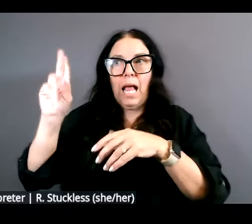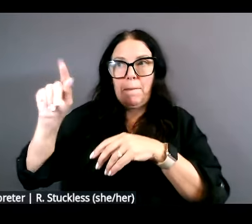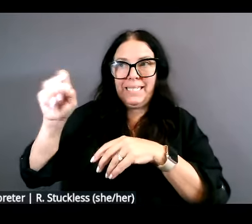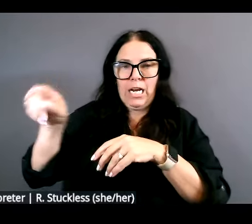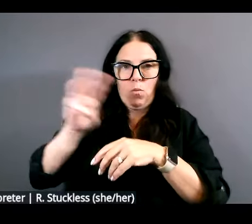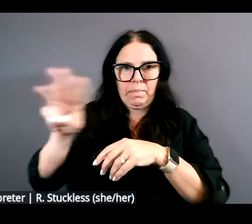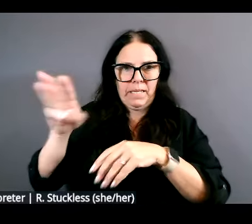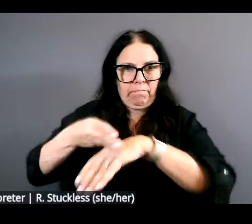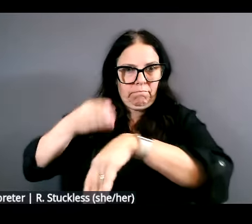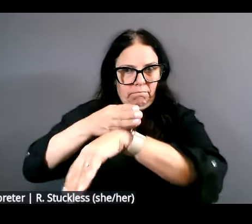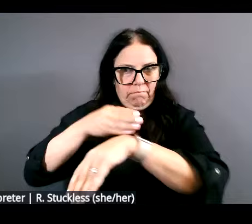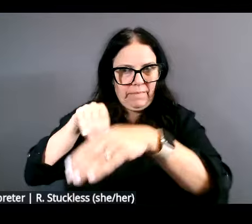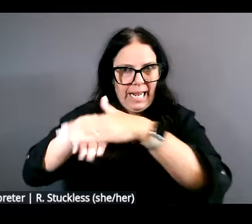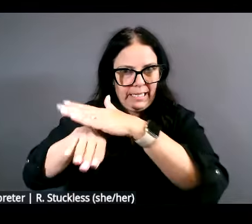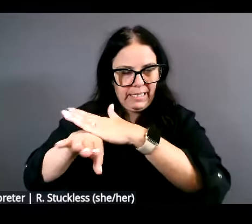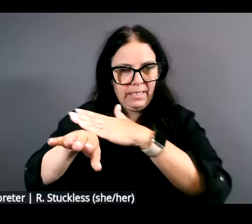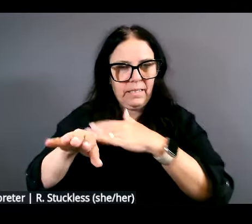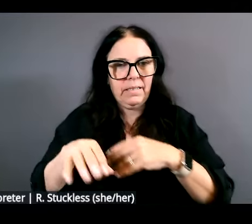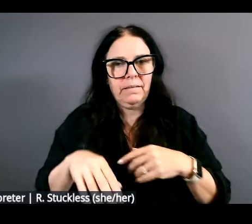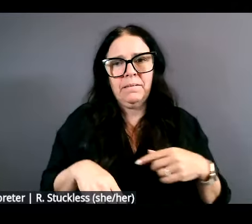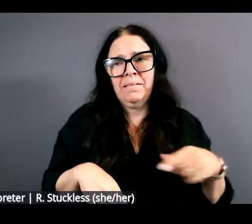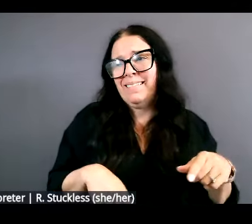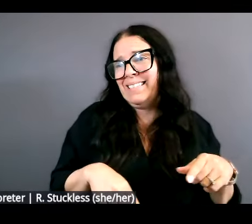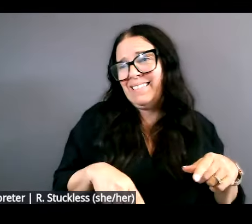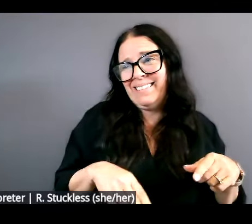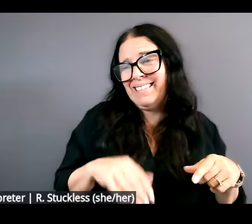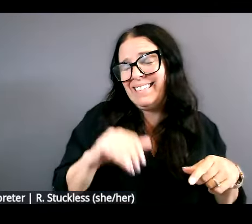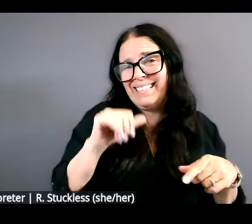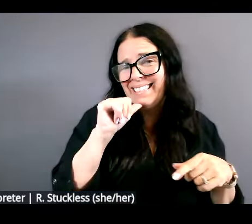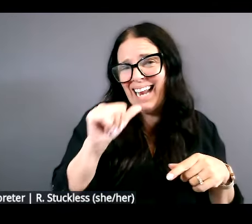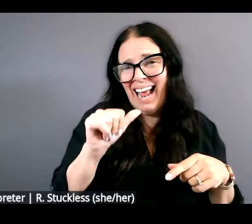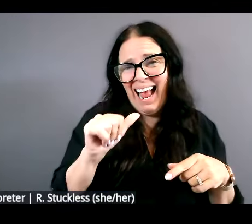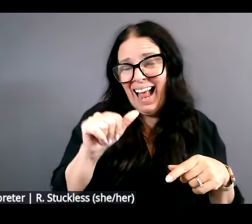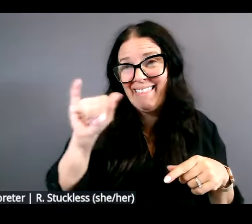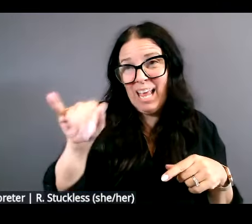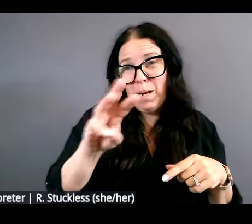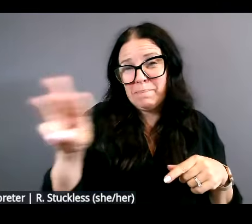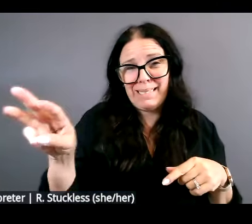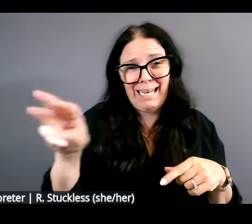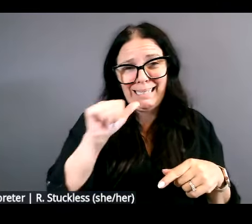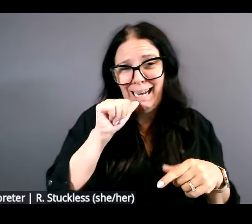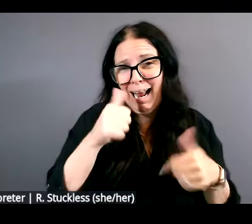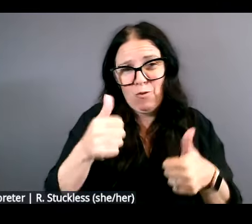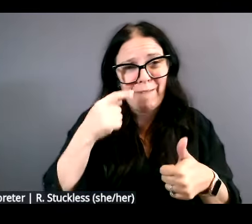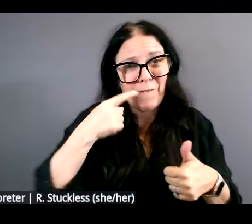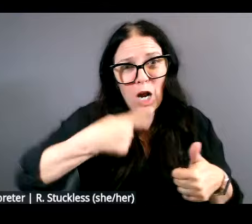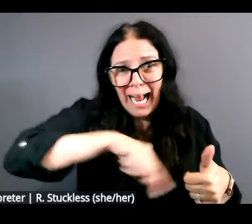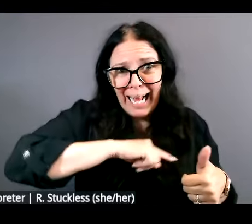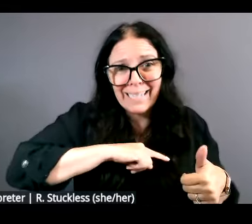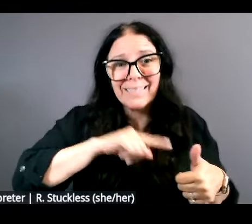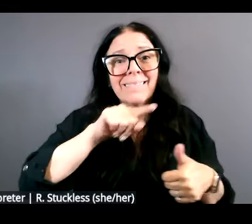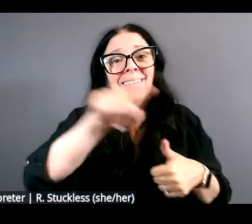friendly in general. It's not friendly to us, let alone to the users.